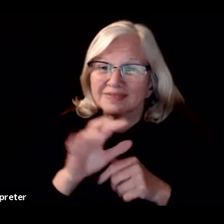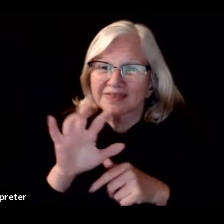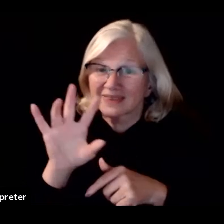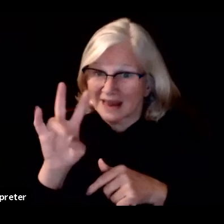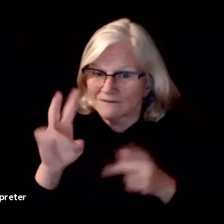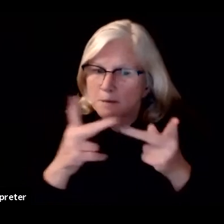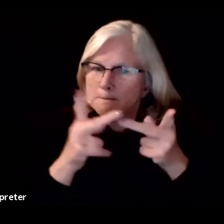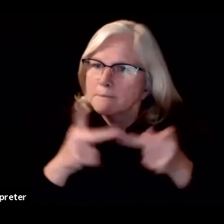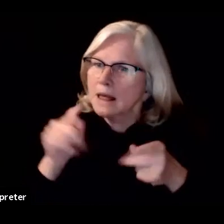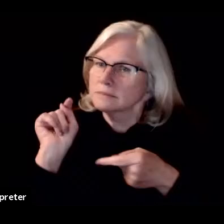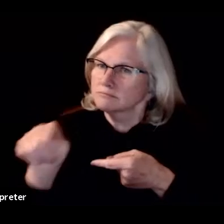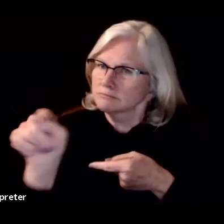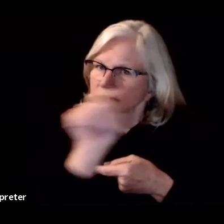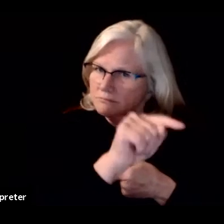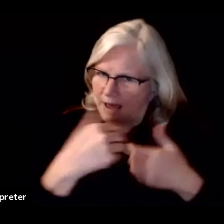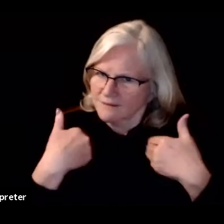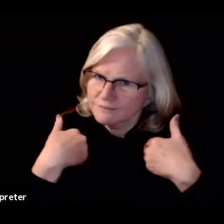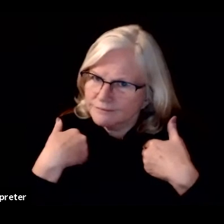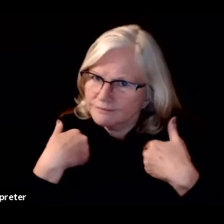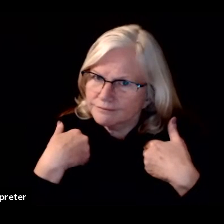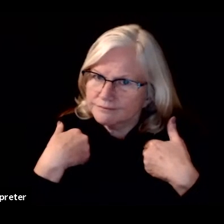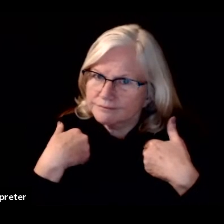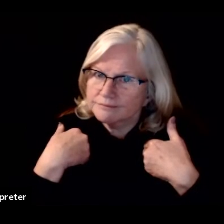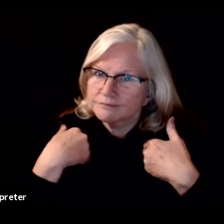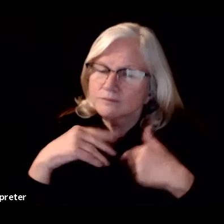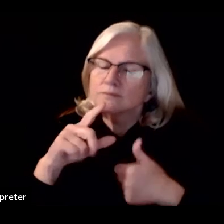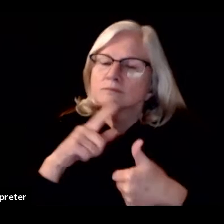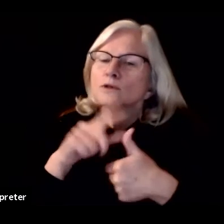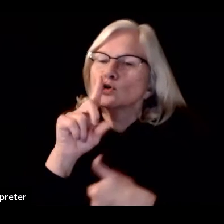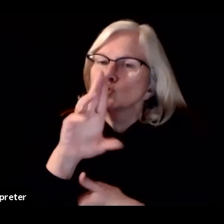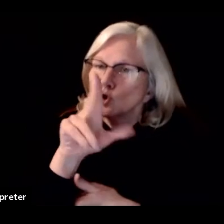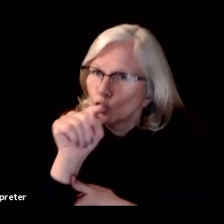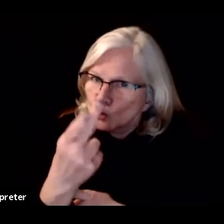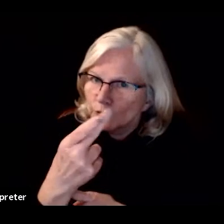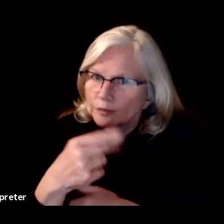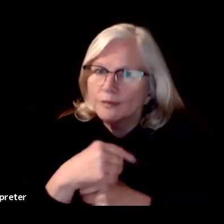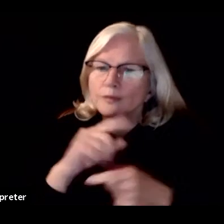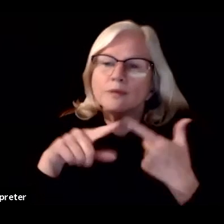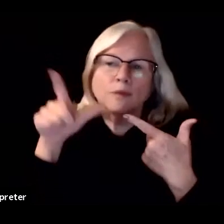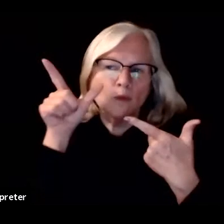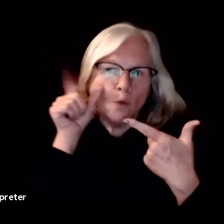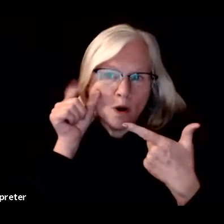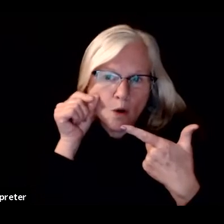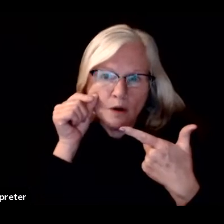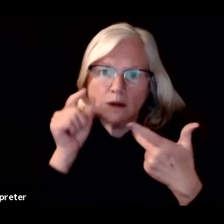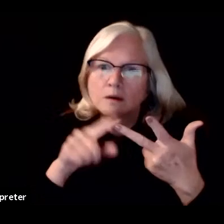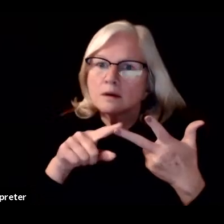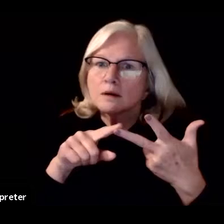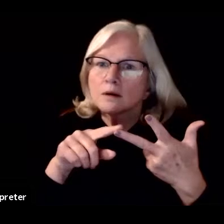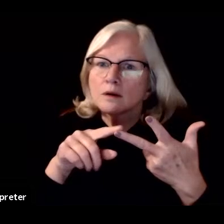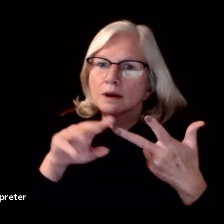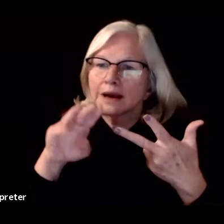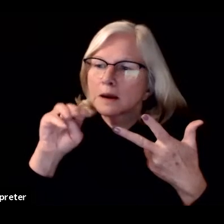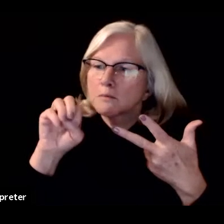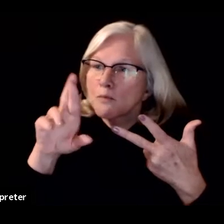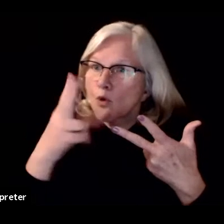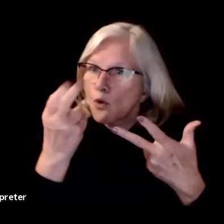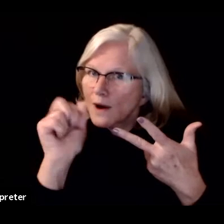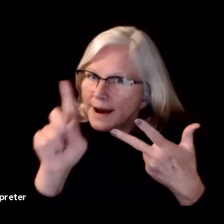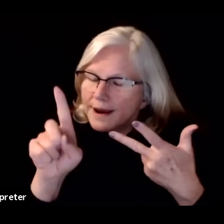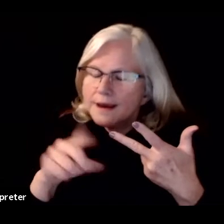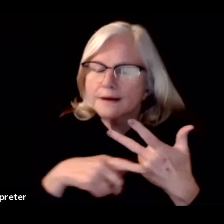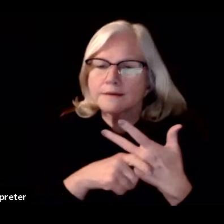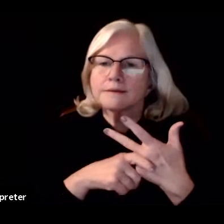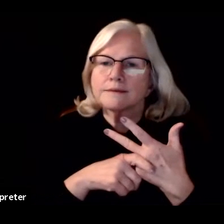in Winona, Moorhead, Mankato, and St. Cloud. And we've opened 2 testing sites in the metro area so far, Brooklyn Park and